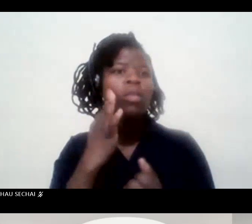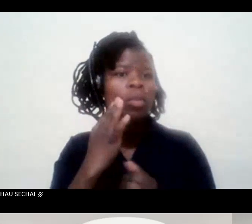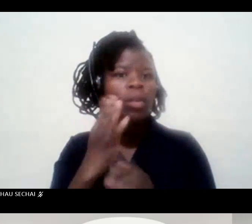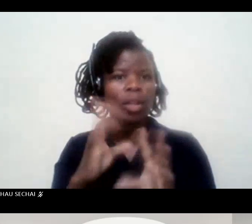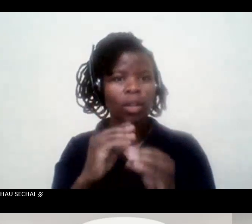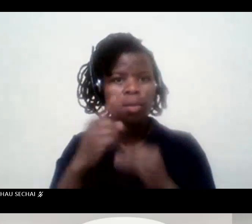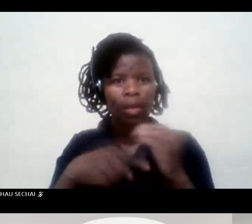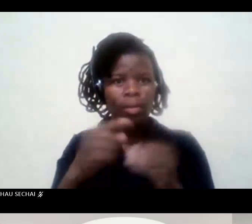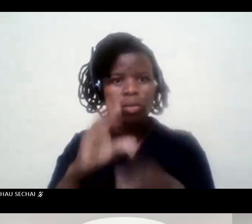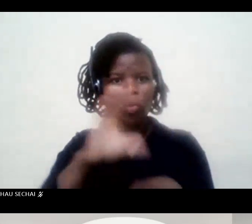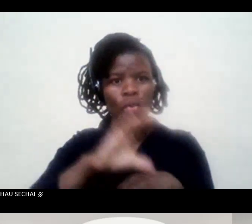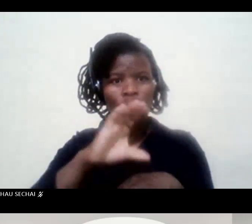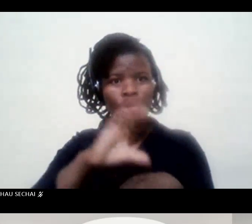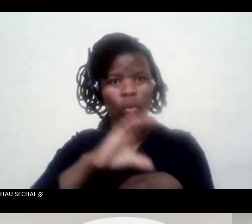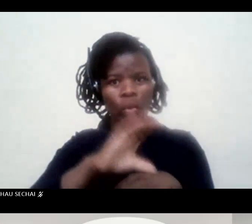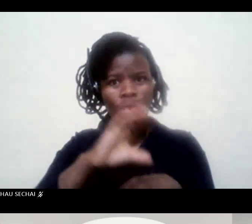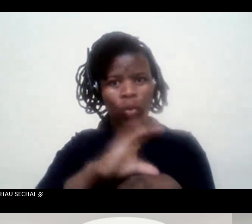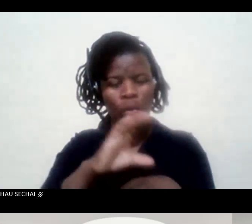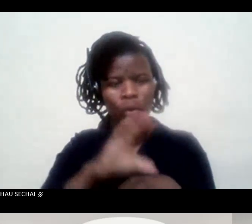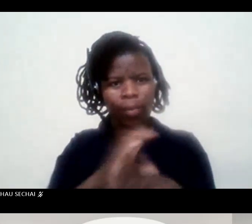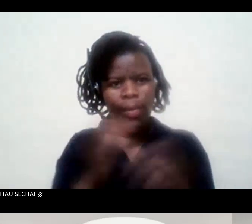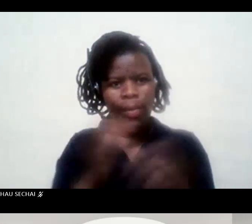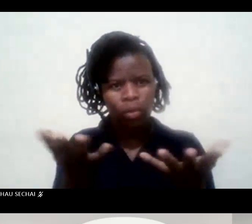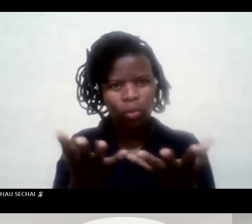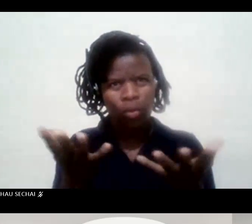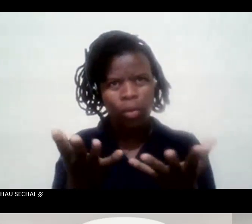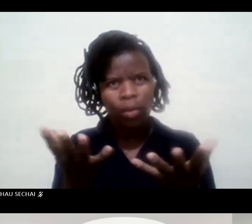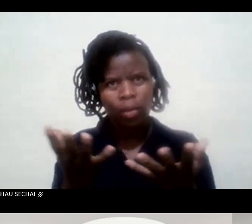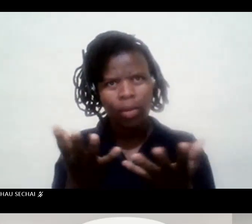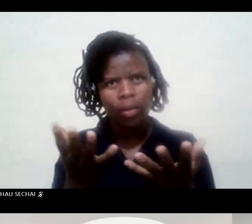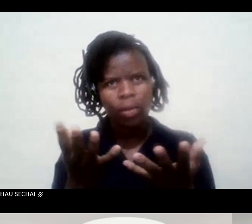around the fracturing